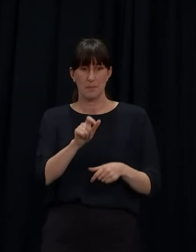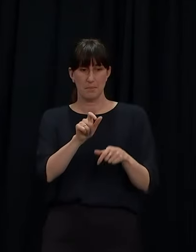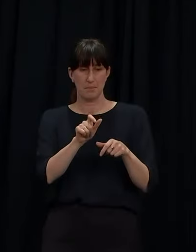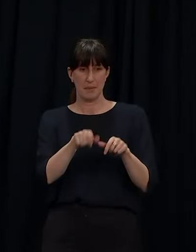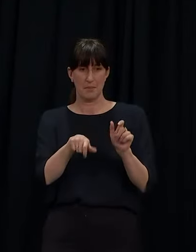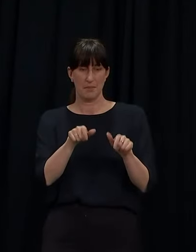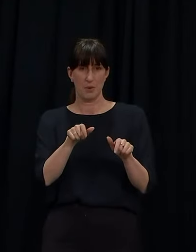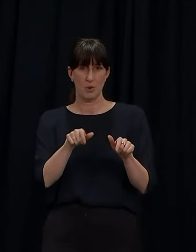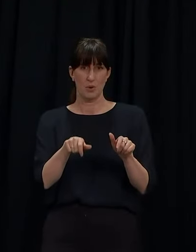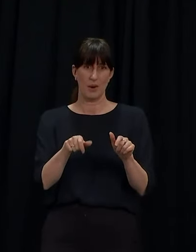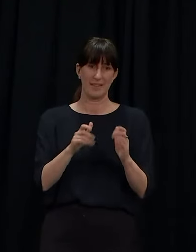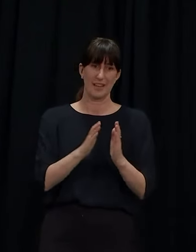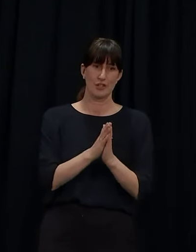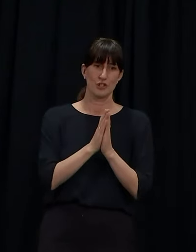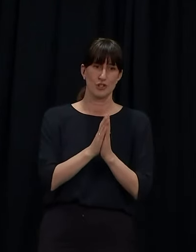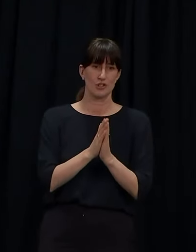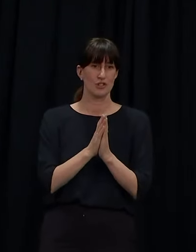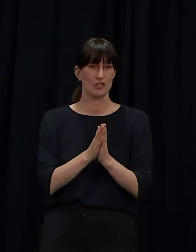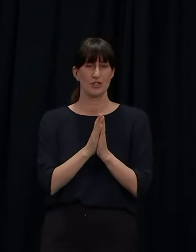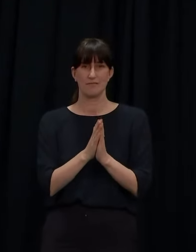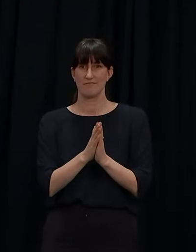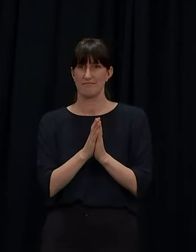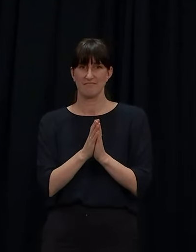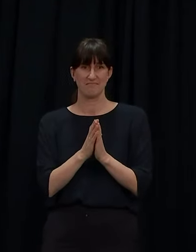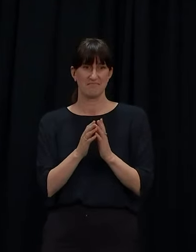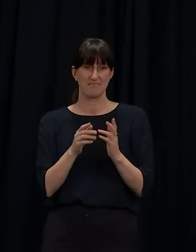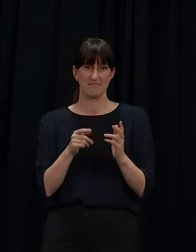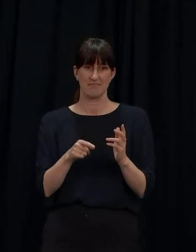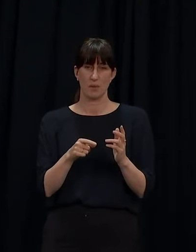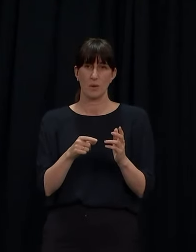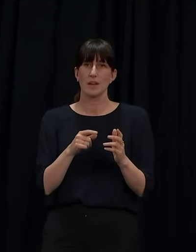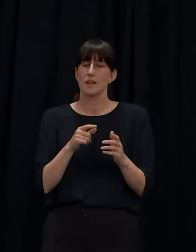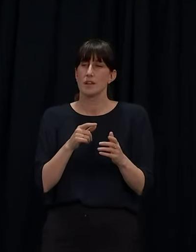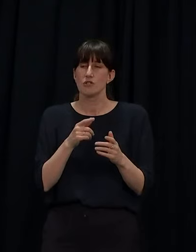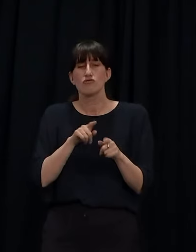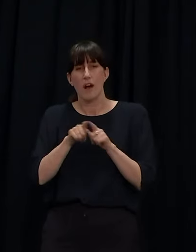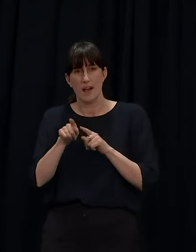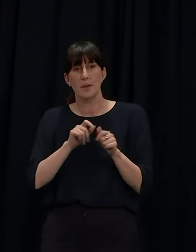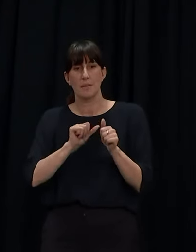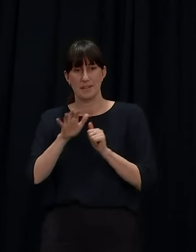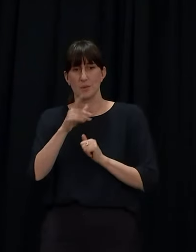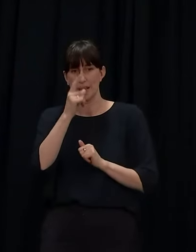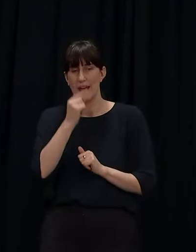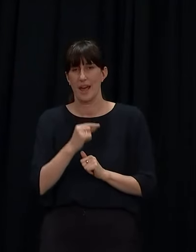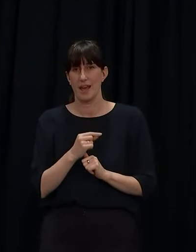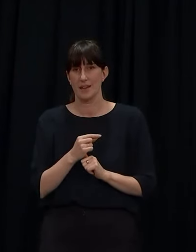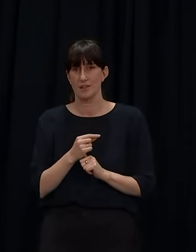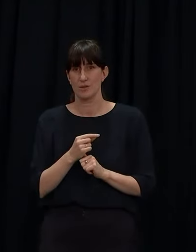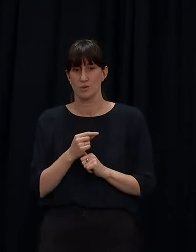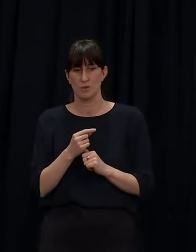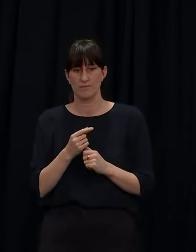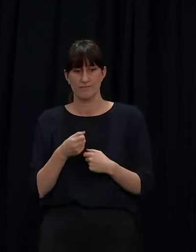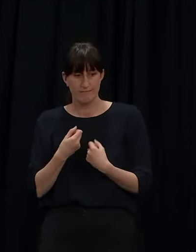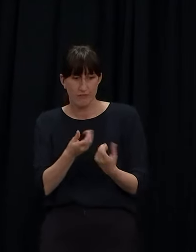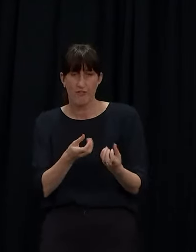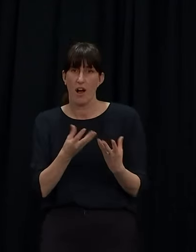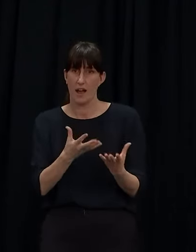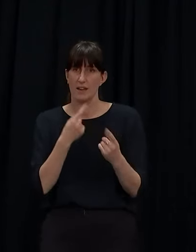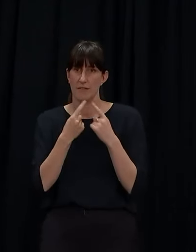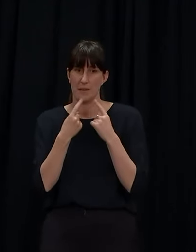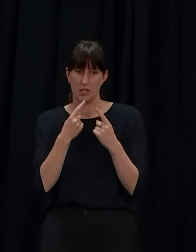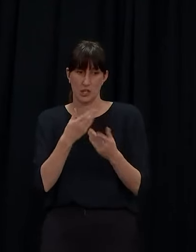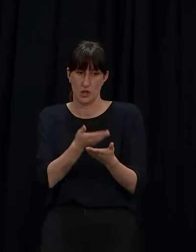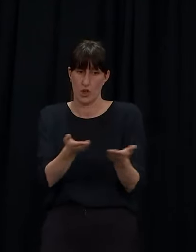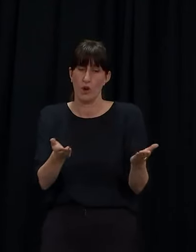complications, but it's no excuse. We always need to try and do the very best we can to make sure we're getting information to those who need it